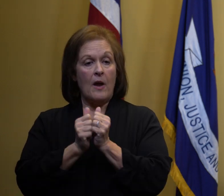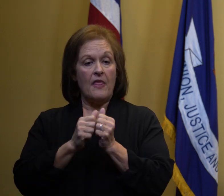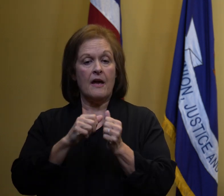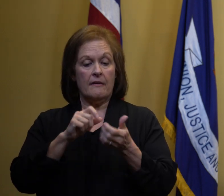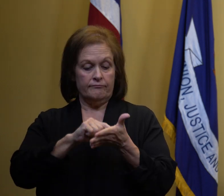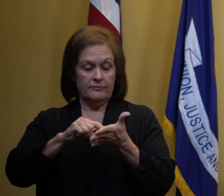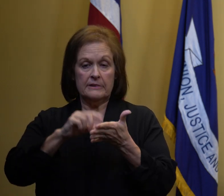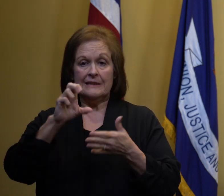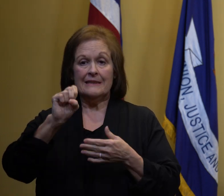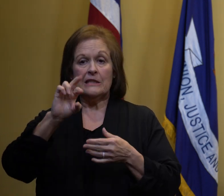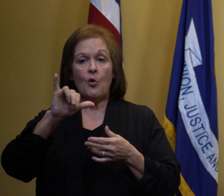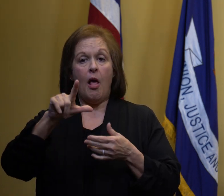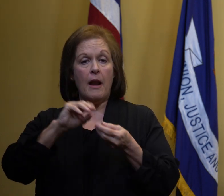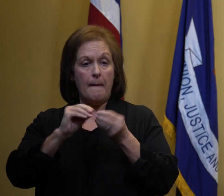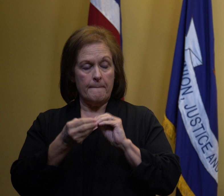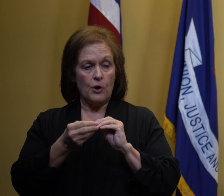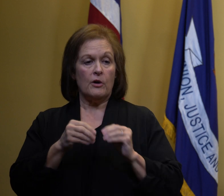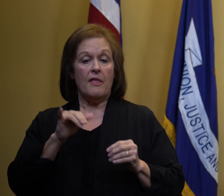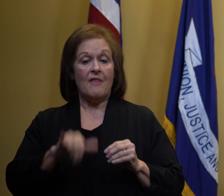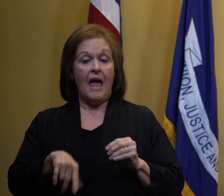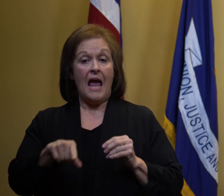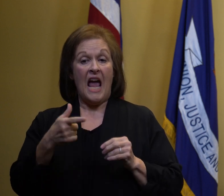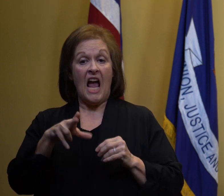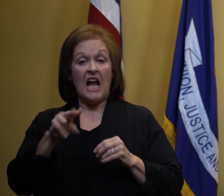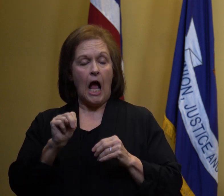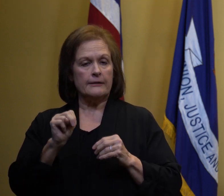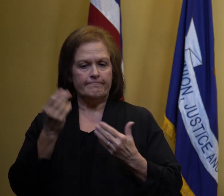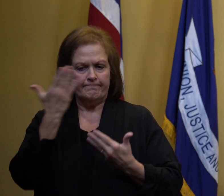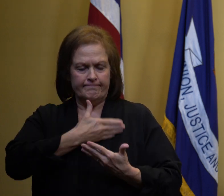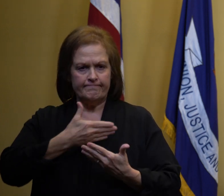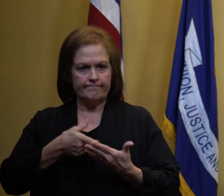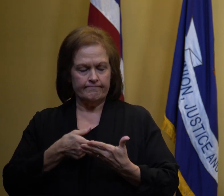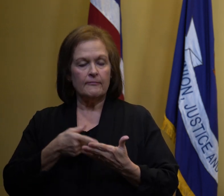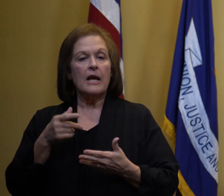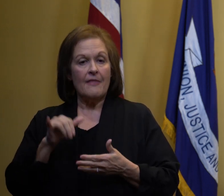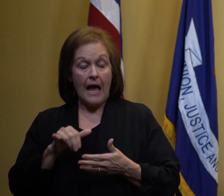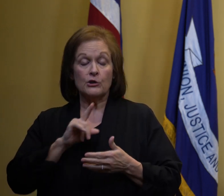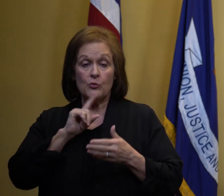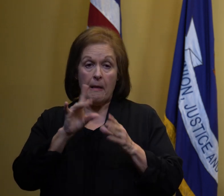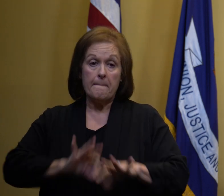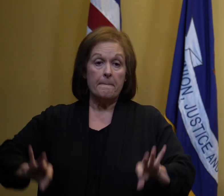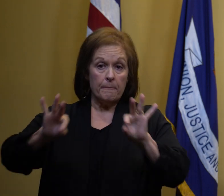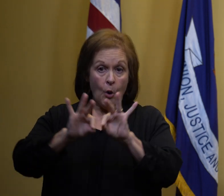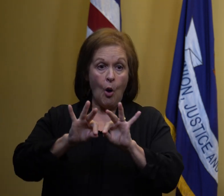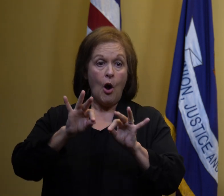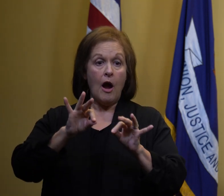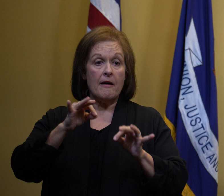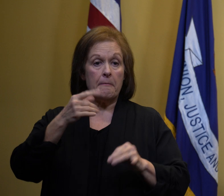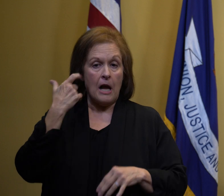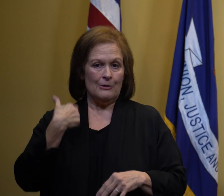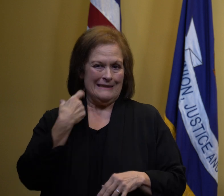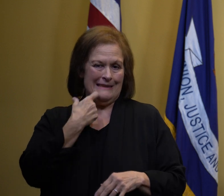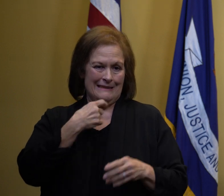serial number, 1 ghost gun confiscated. This is a big deal relative to what I've just